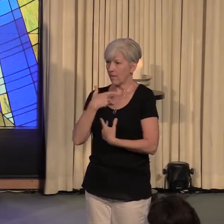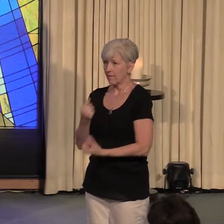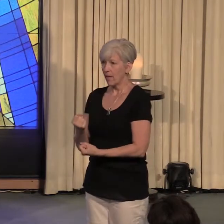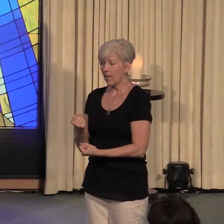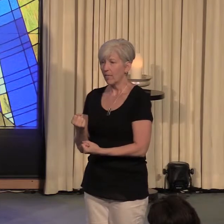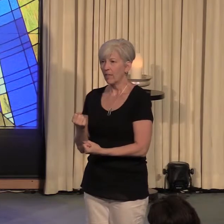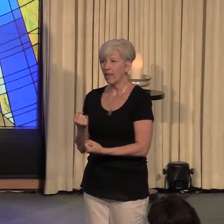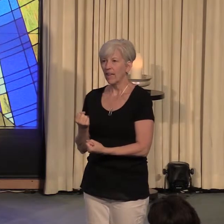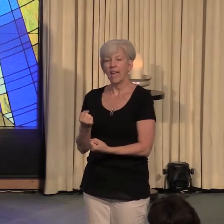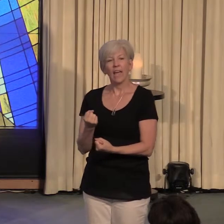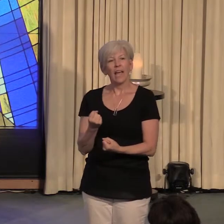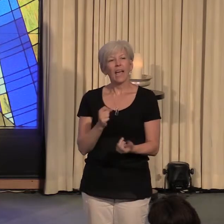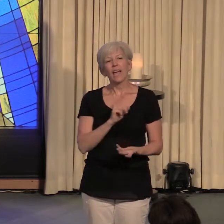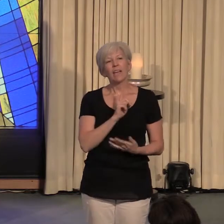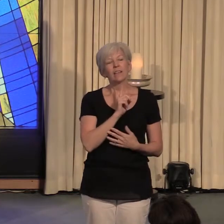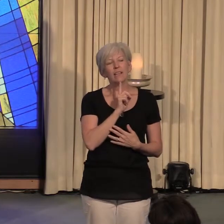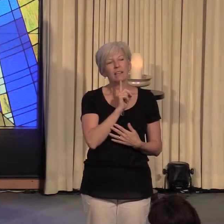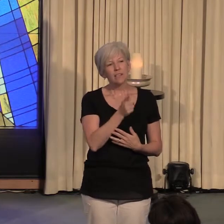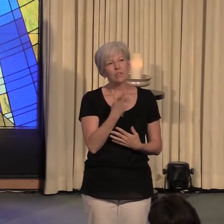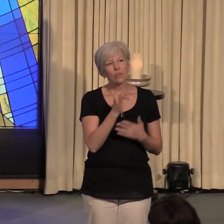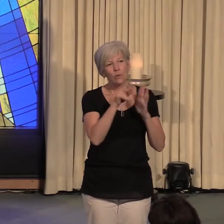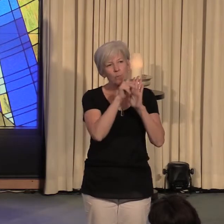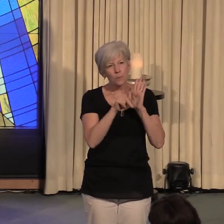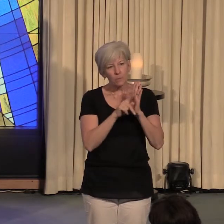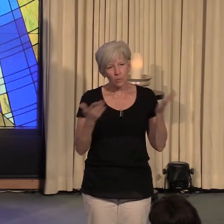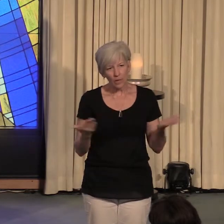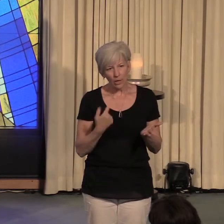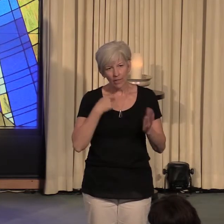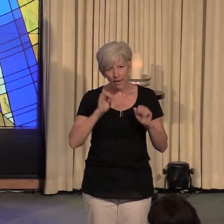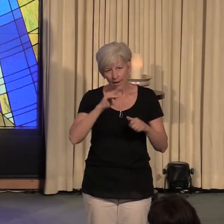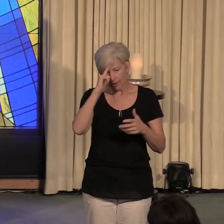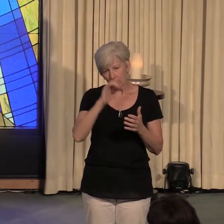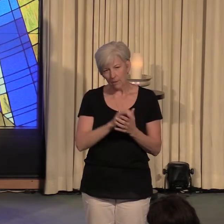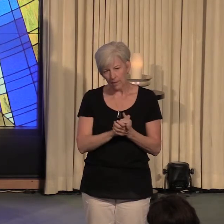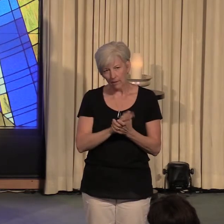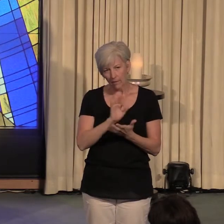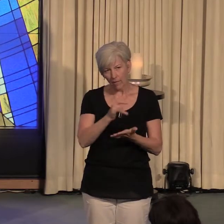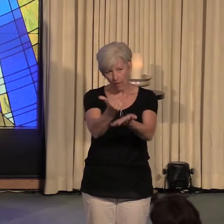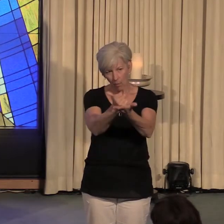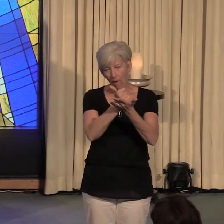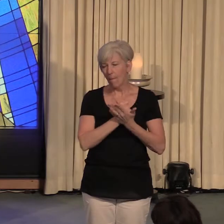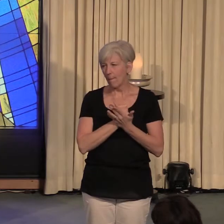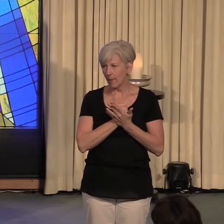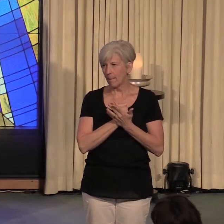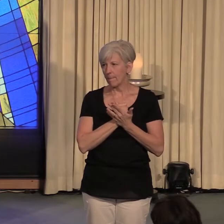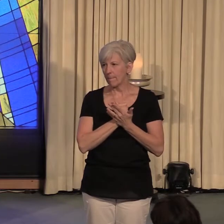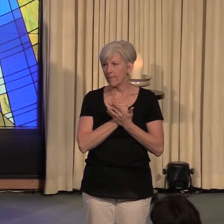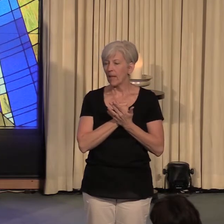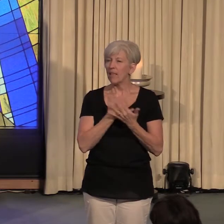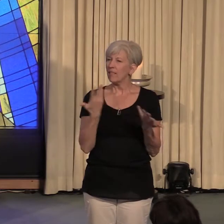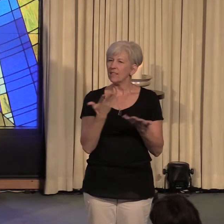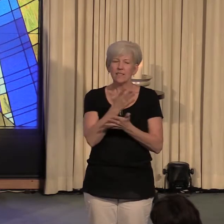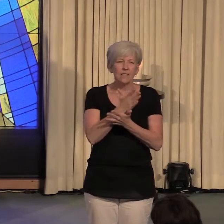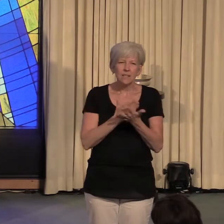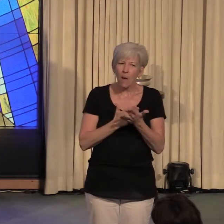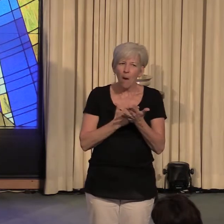And is there a principle here I can believe that will help me? That somehow, some